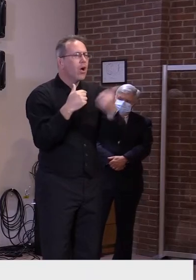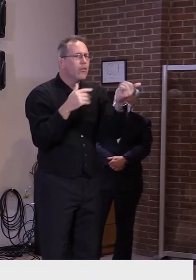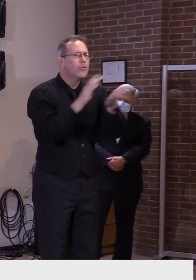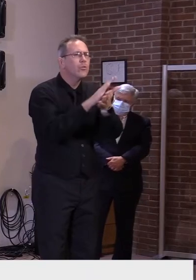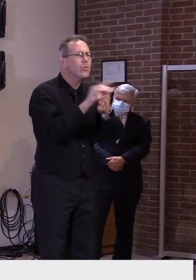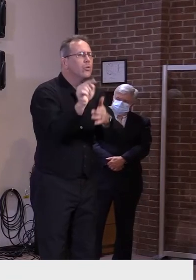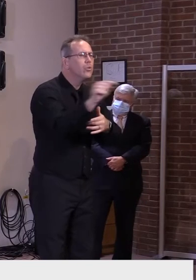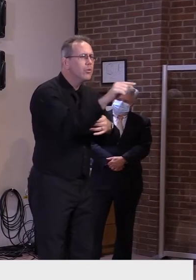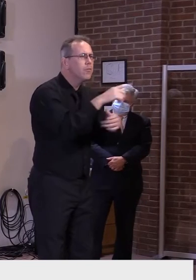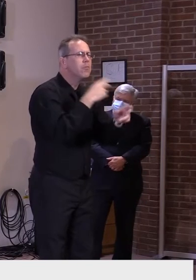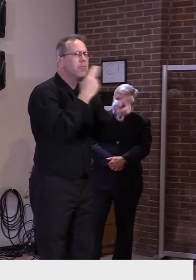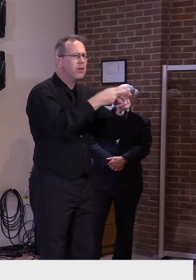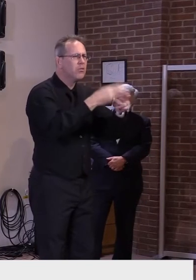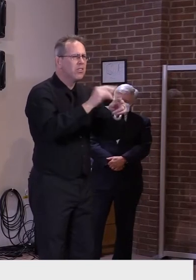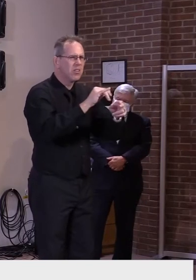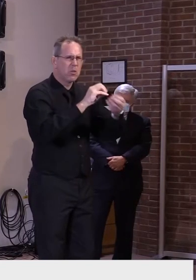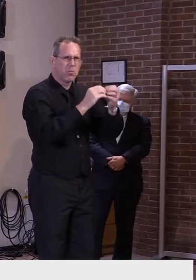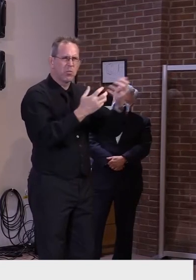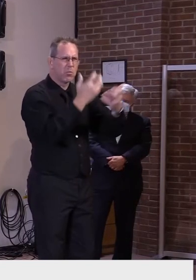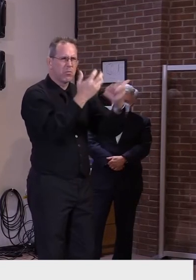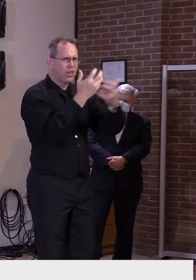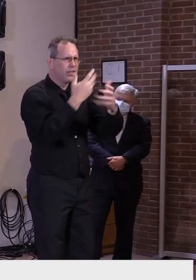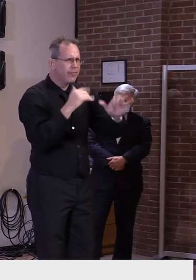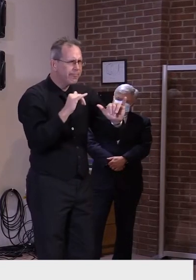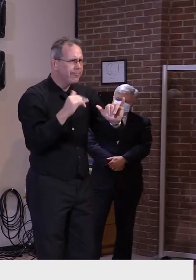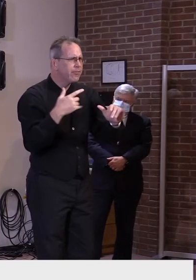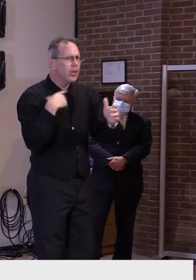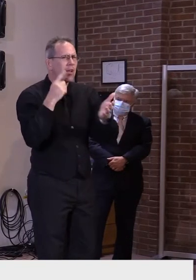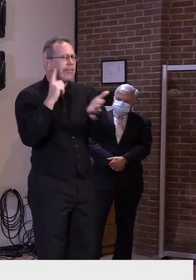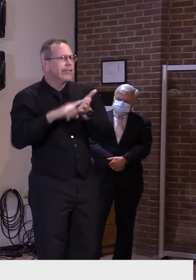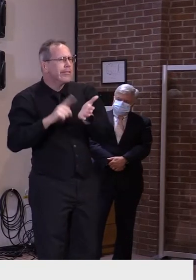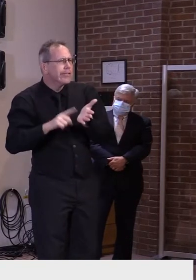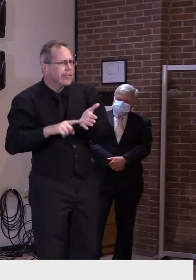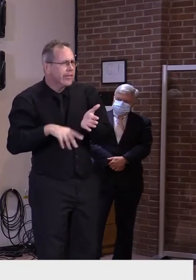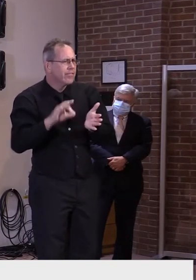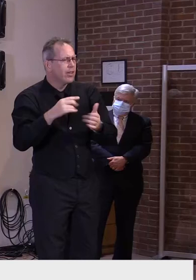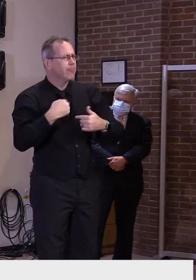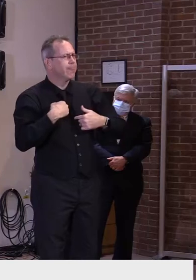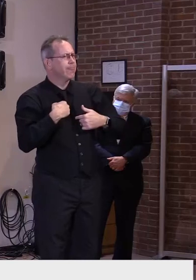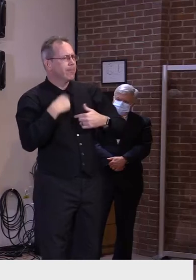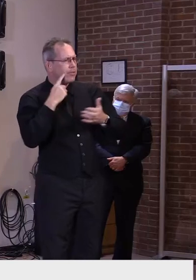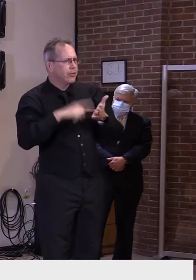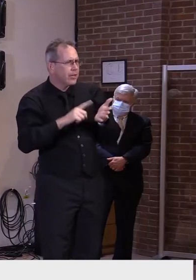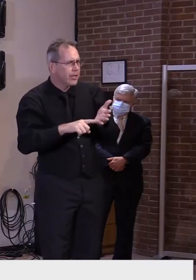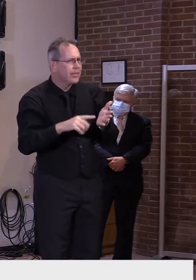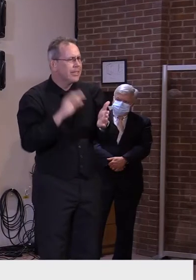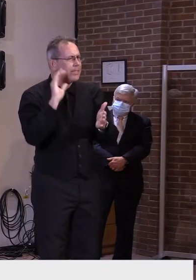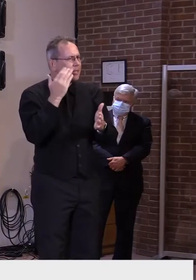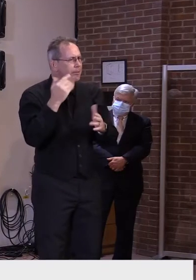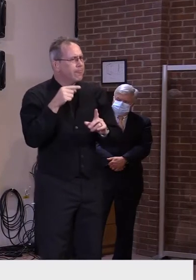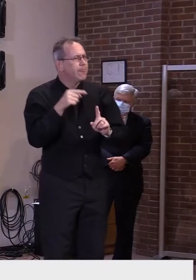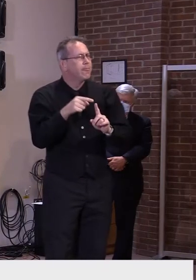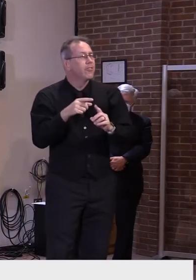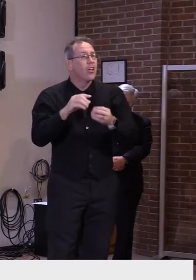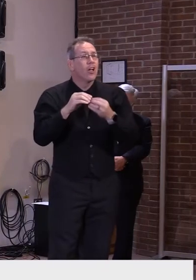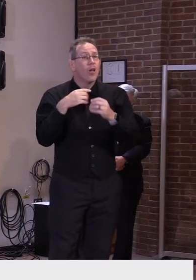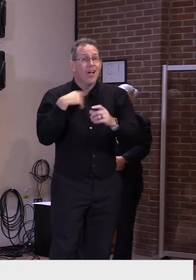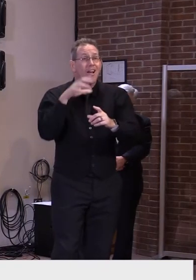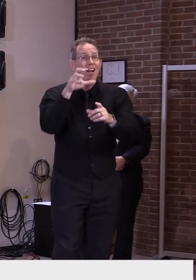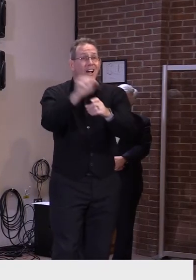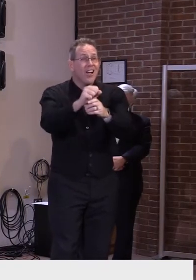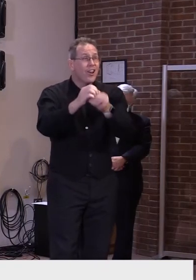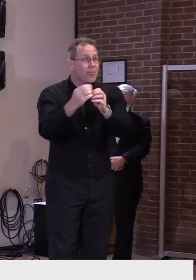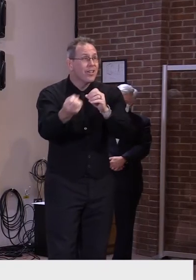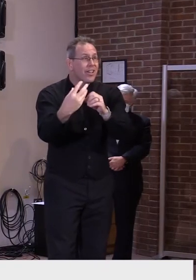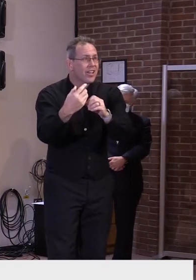a guess at this point, but we have to dig deeper into it. But I think there is a bit of a lag time, perhaps, with the number of cases that we're seeing. There's also, I